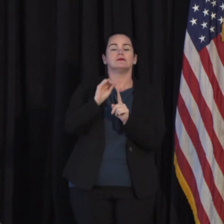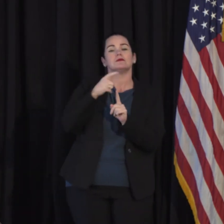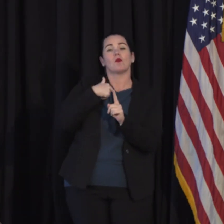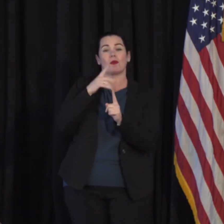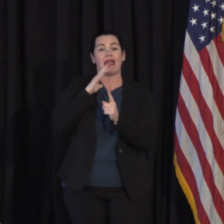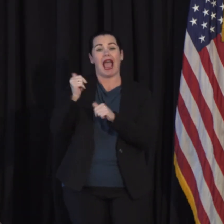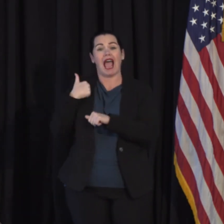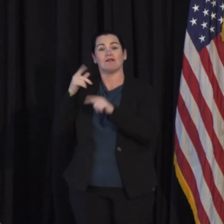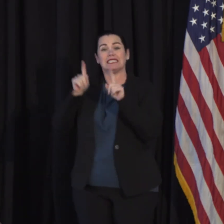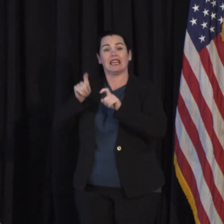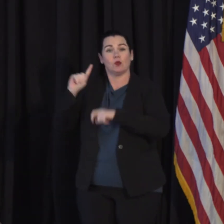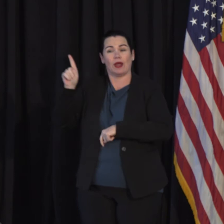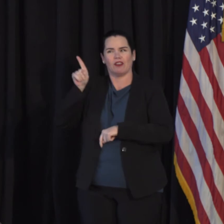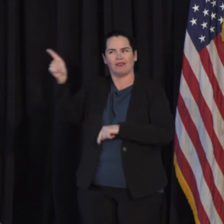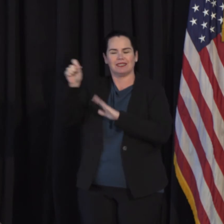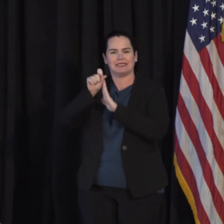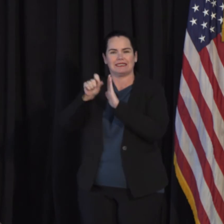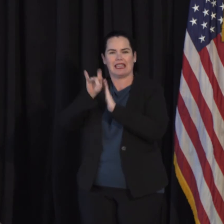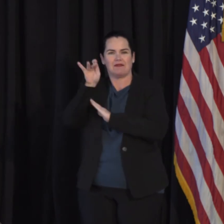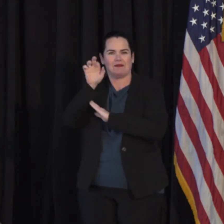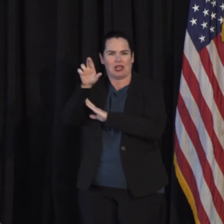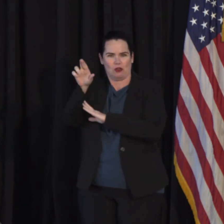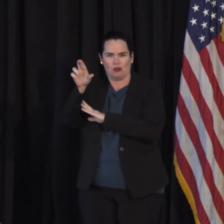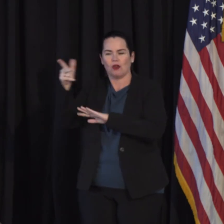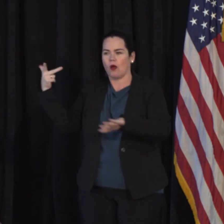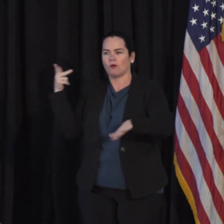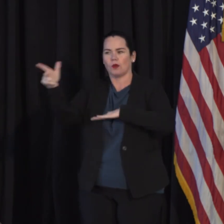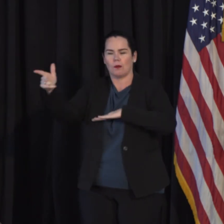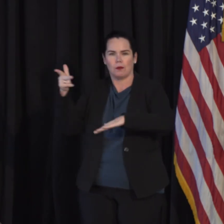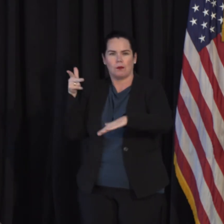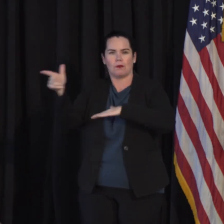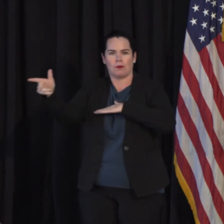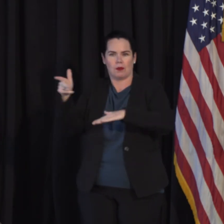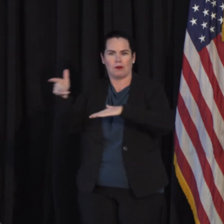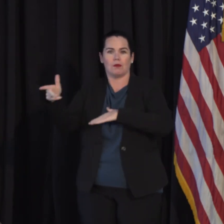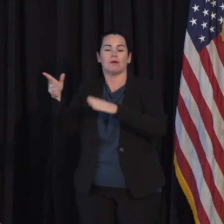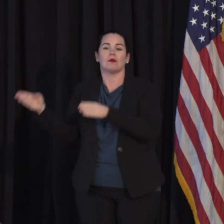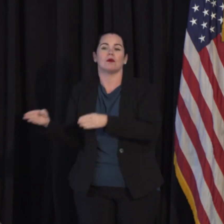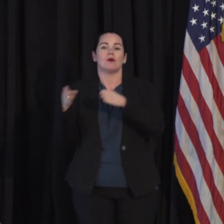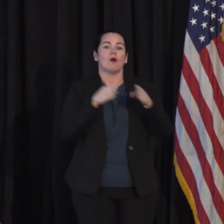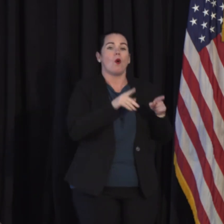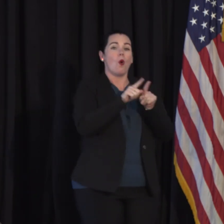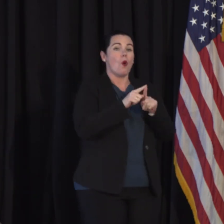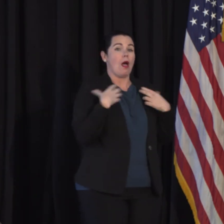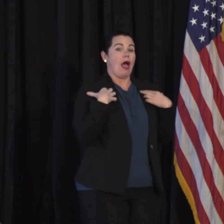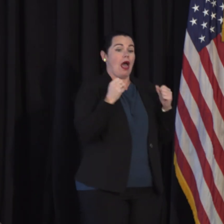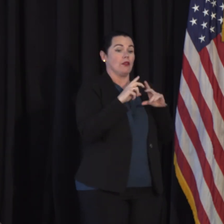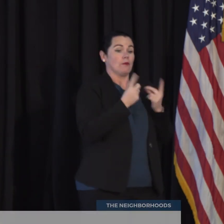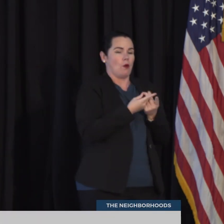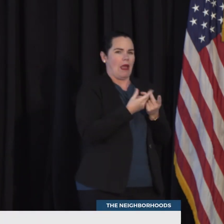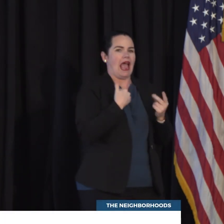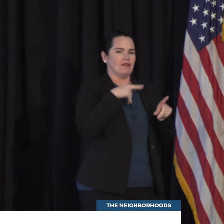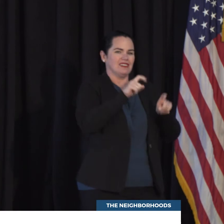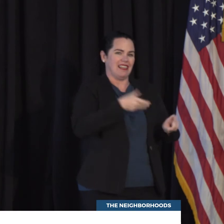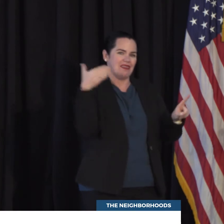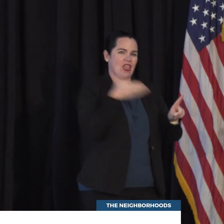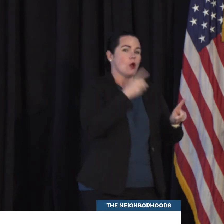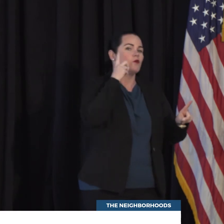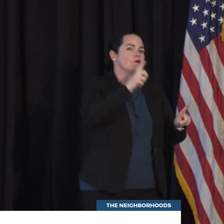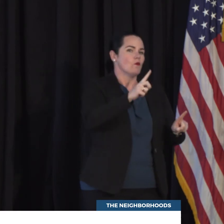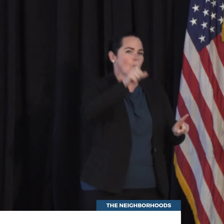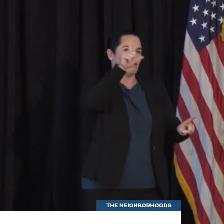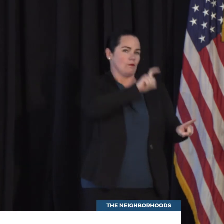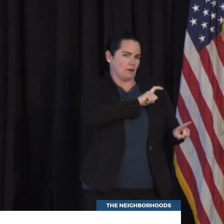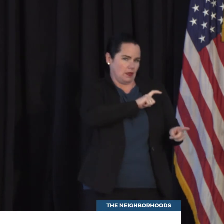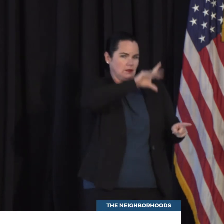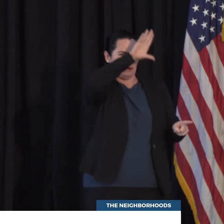this morning, I was at the health department where we are now offering on-site testing for our first responders. So the numbers are going to